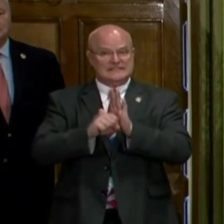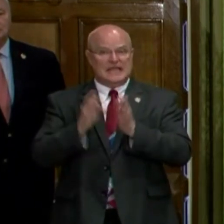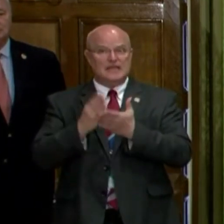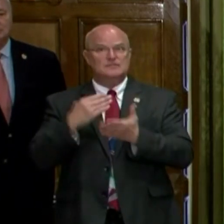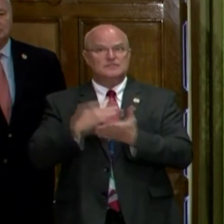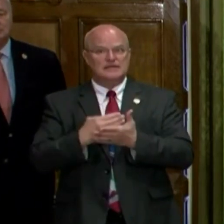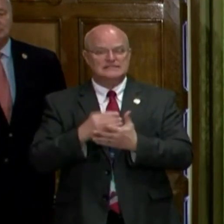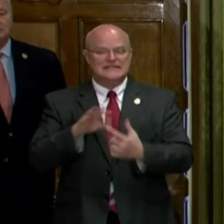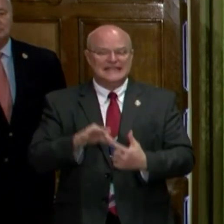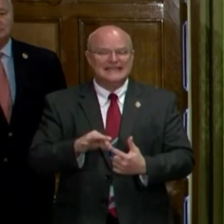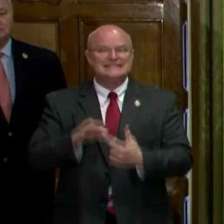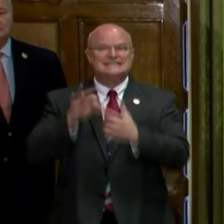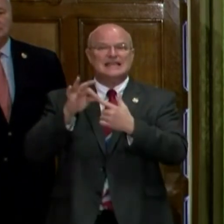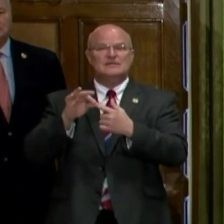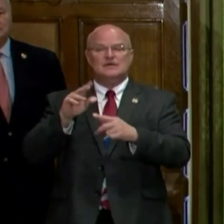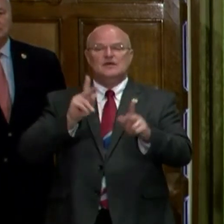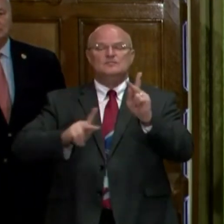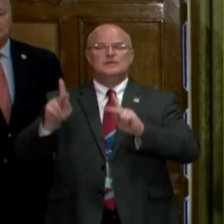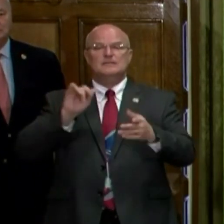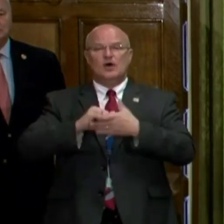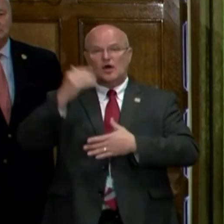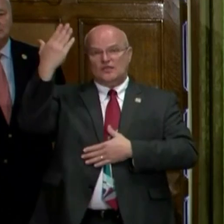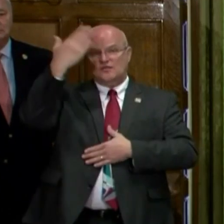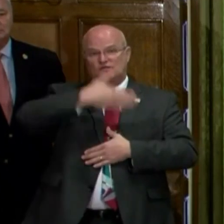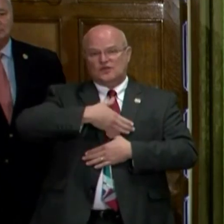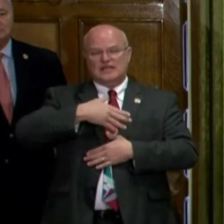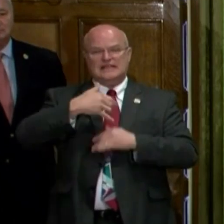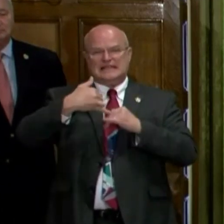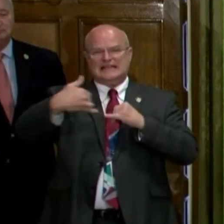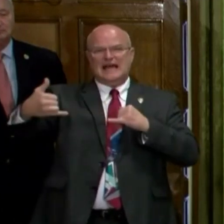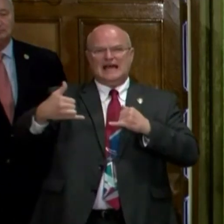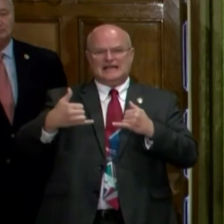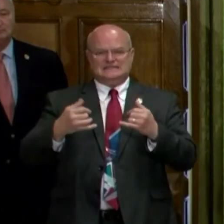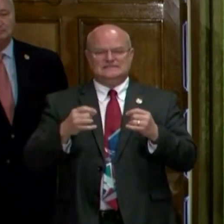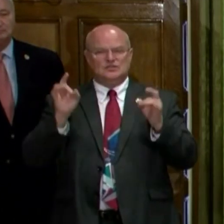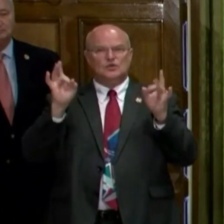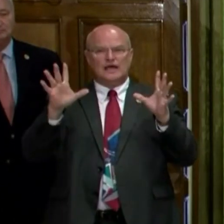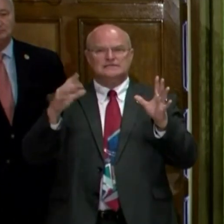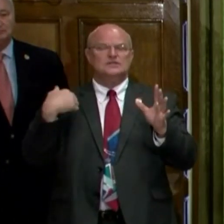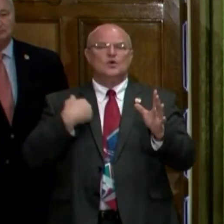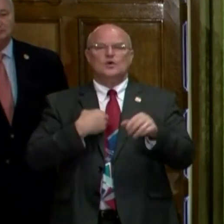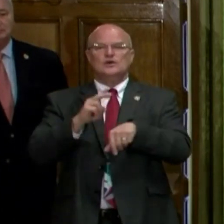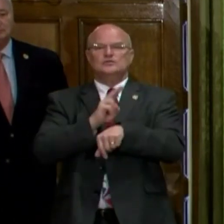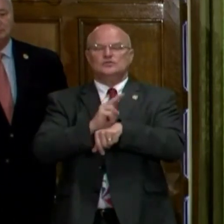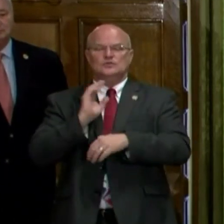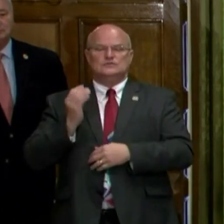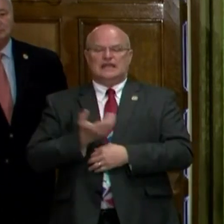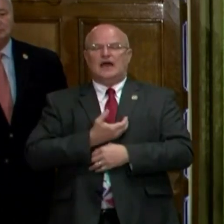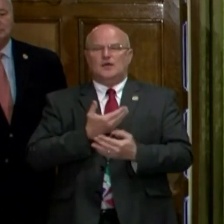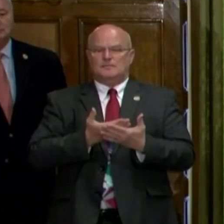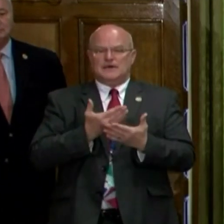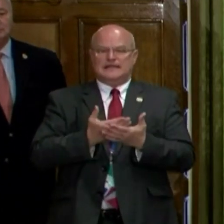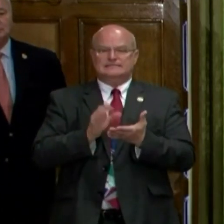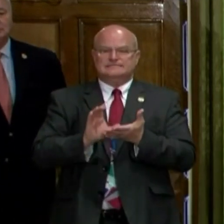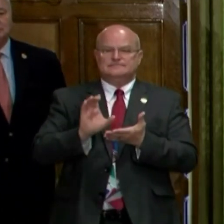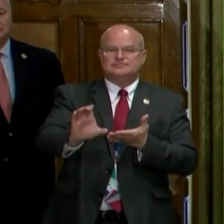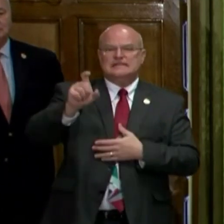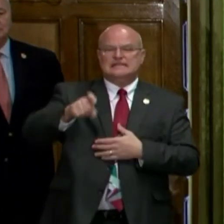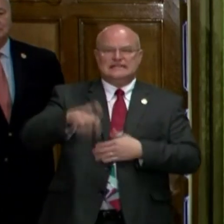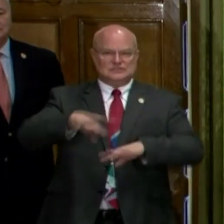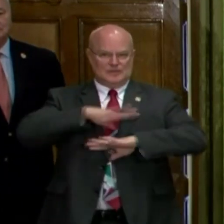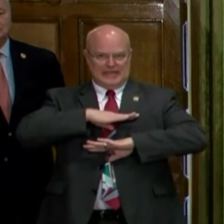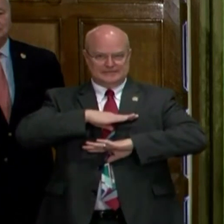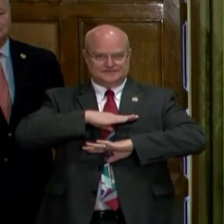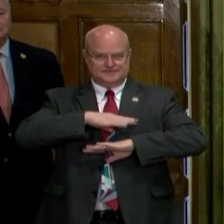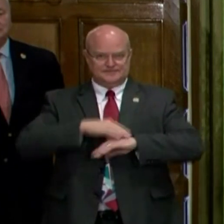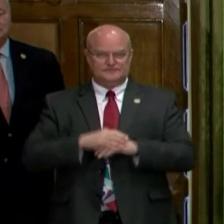budget, except for those that are on the front line of the current crisis, and we'll utilize our surplus to make sure those needs are